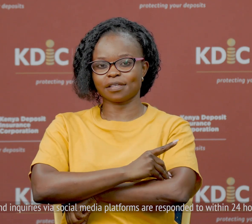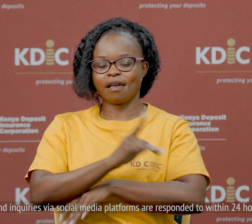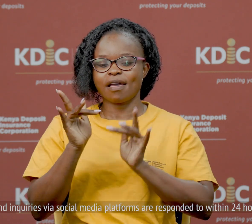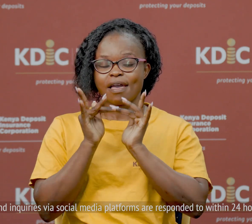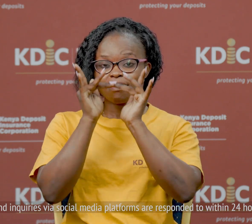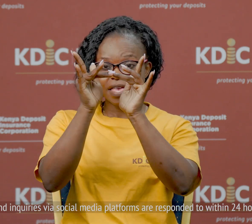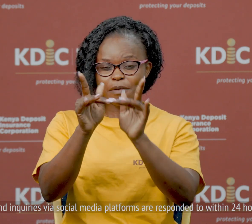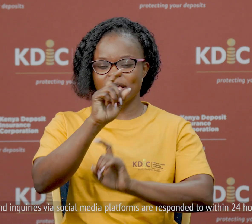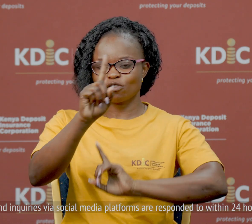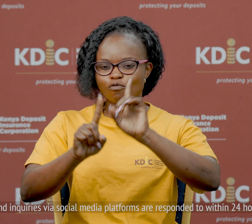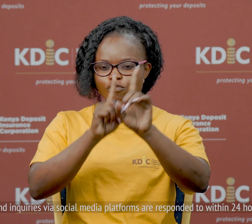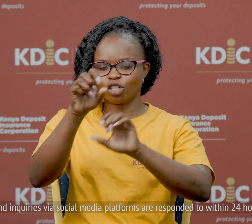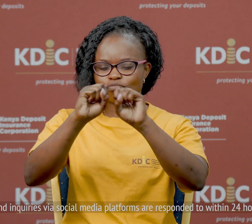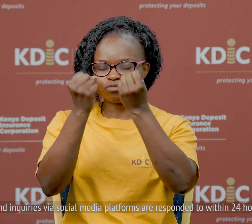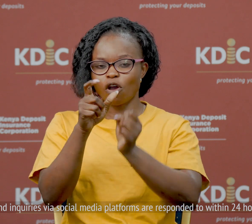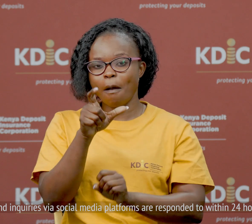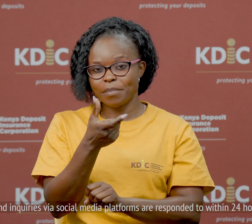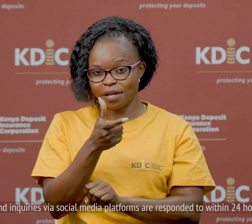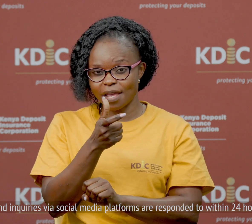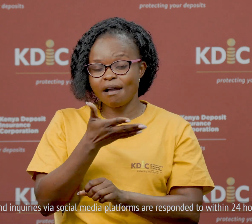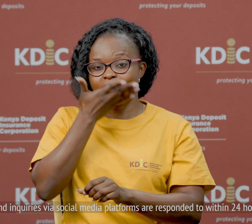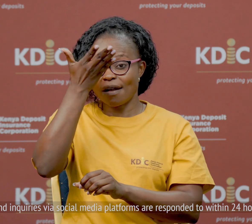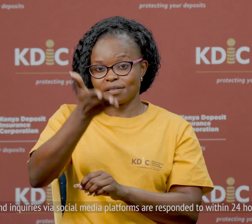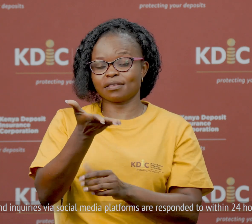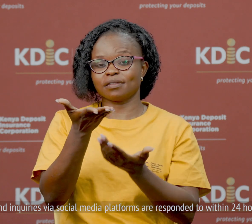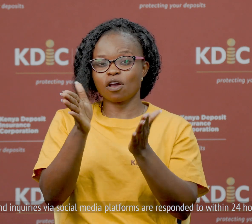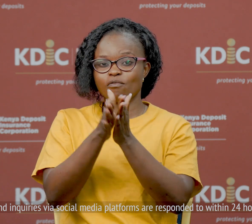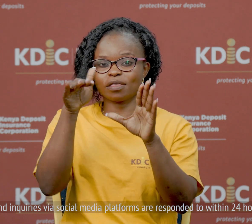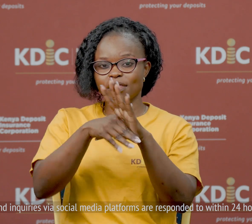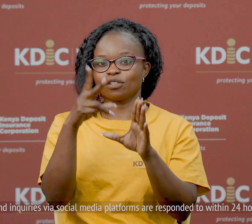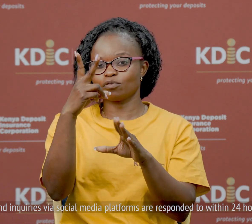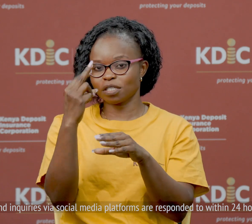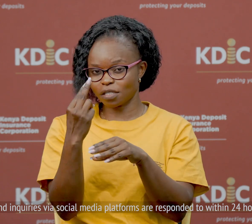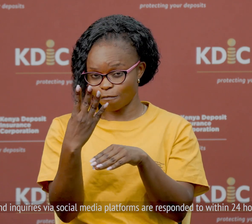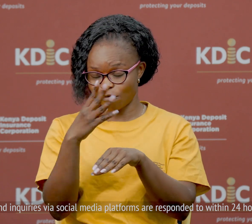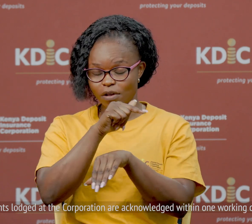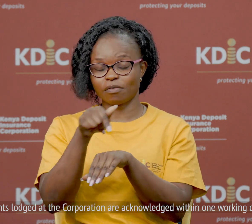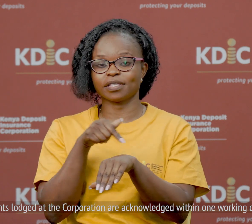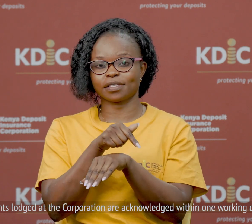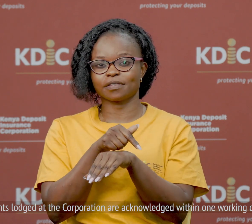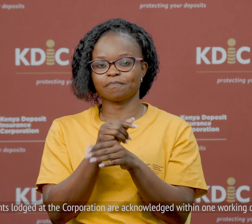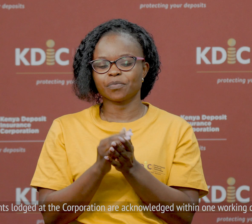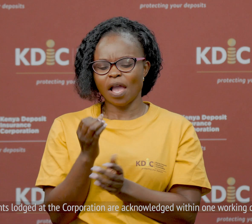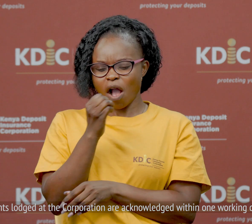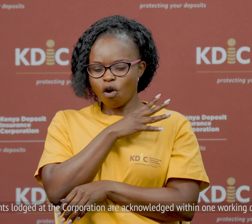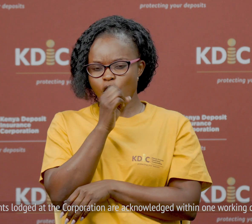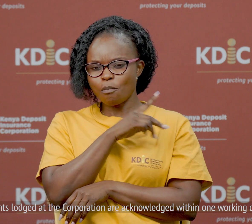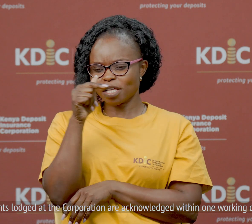and inquiries via social media platforms are responded to within 24 hours. Complaints lodged at the corporation